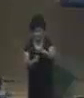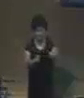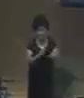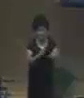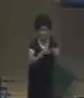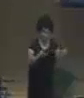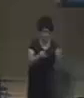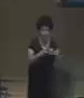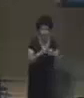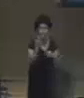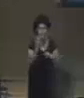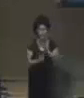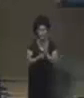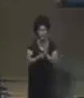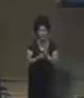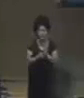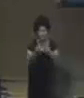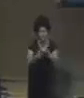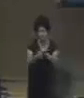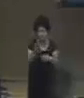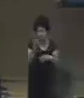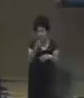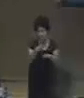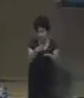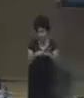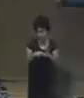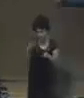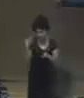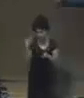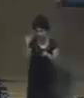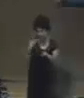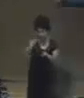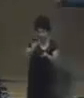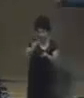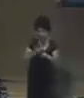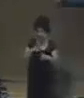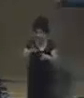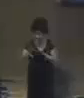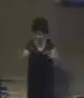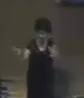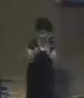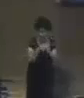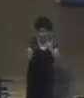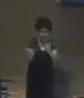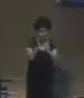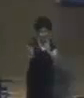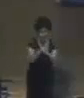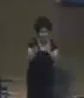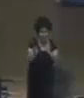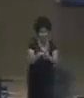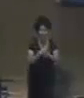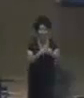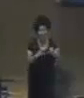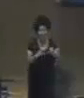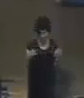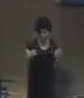space 12 years ago, 12, 13 years ago. And we just stuck all the packages online and got people to print them out.